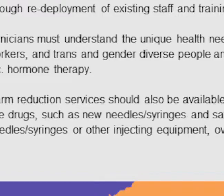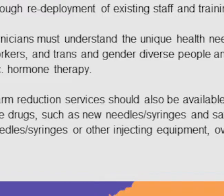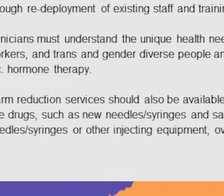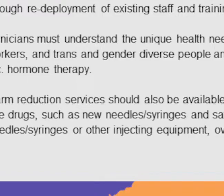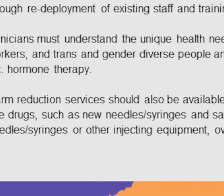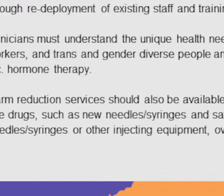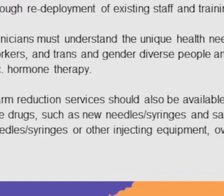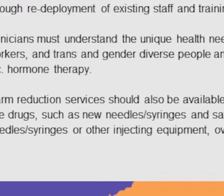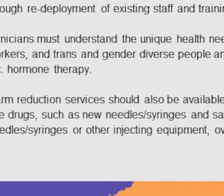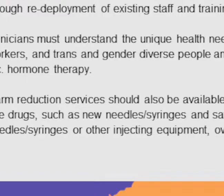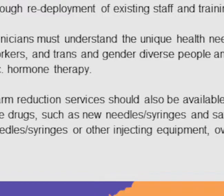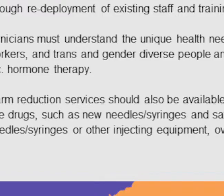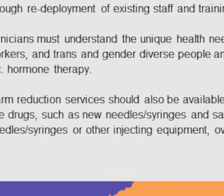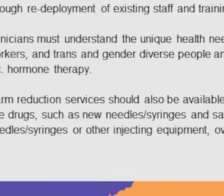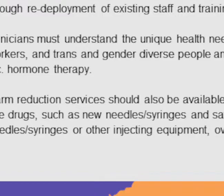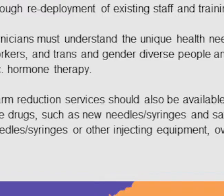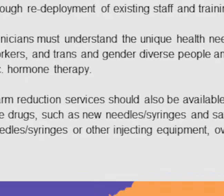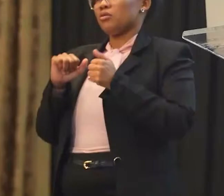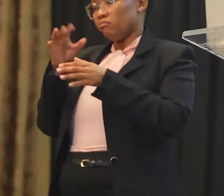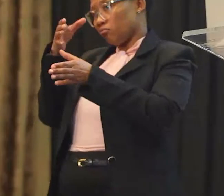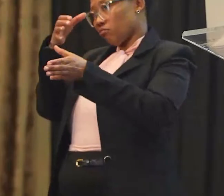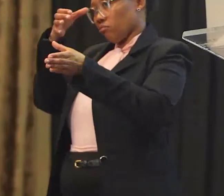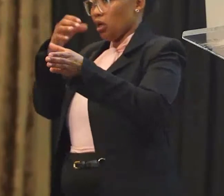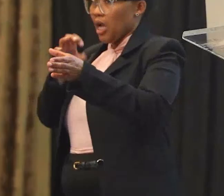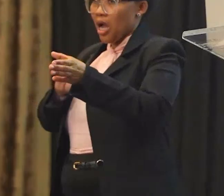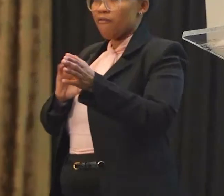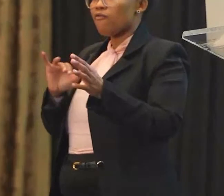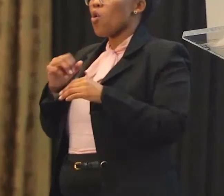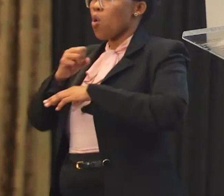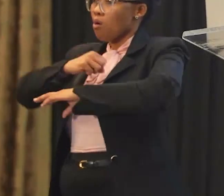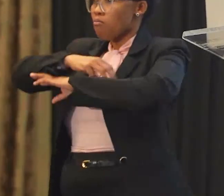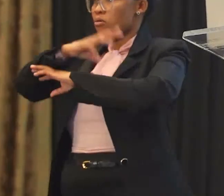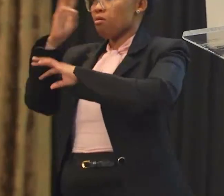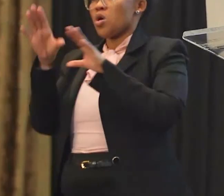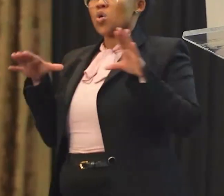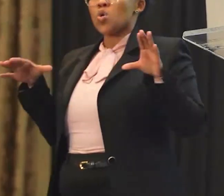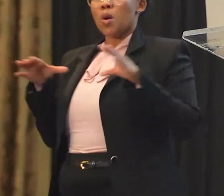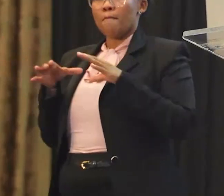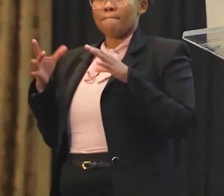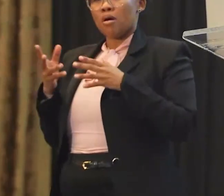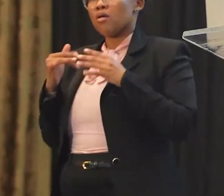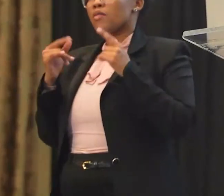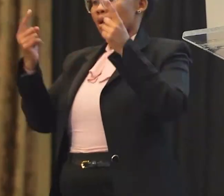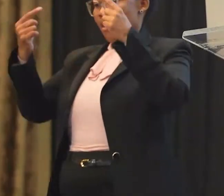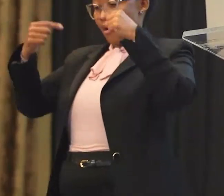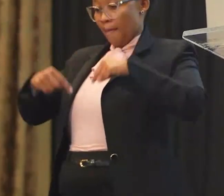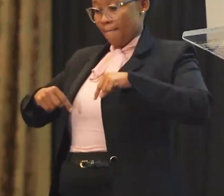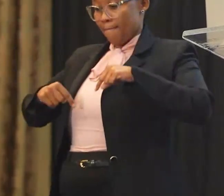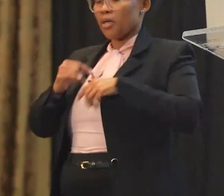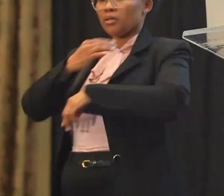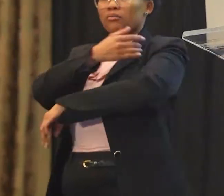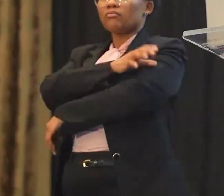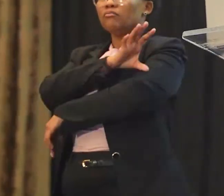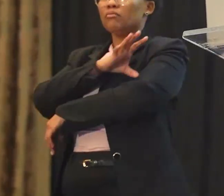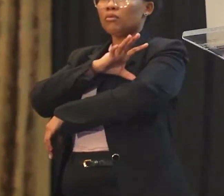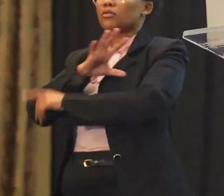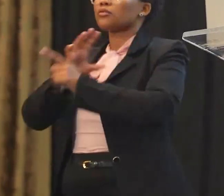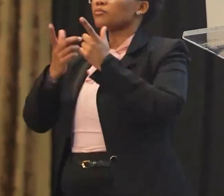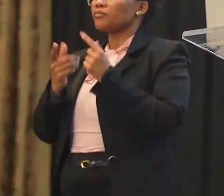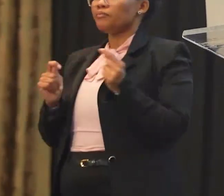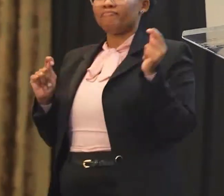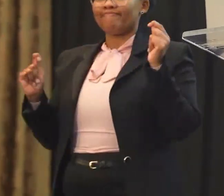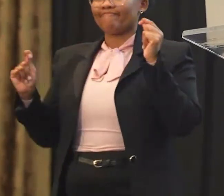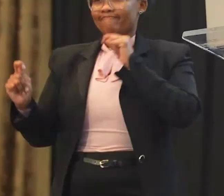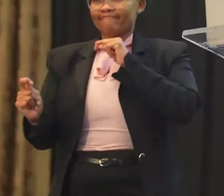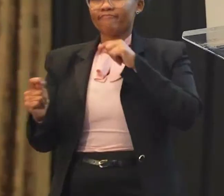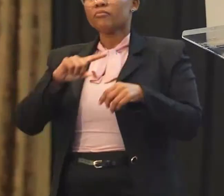the expertise to serve members of the key population, to come into those clinics to help foster that culture change. Because people going